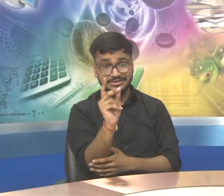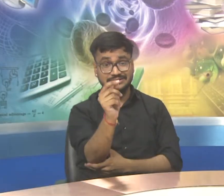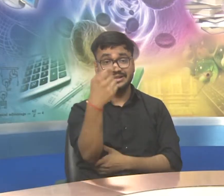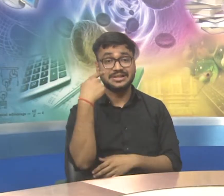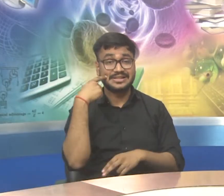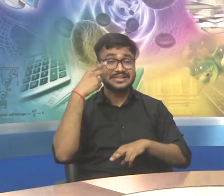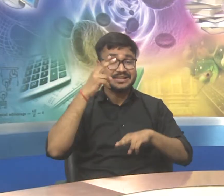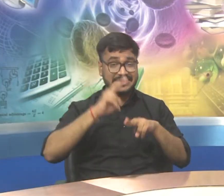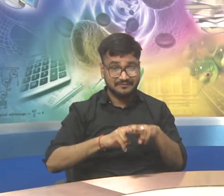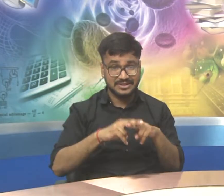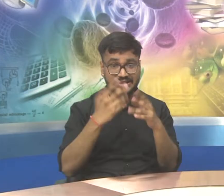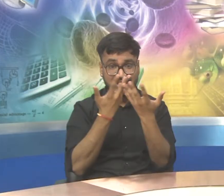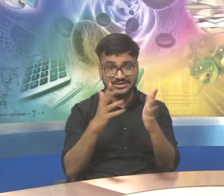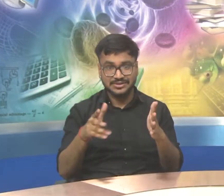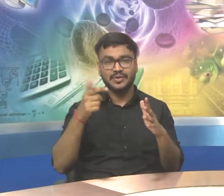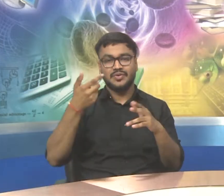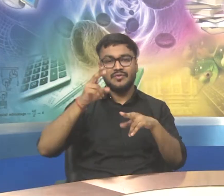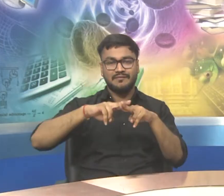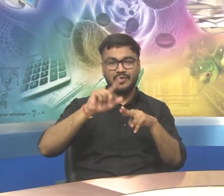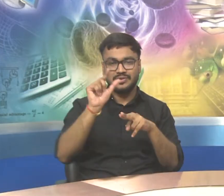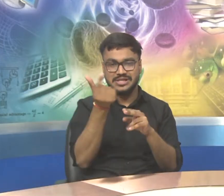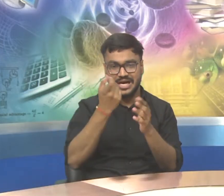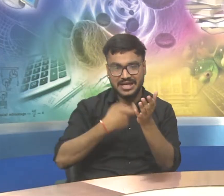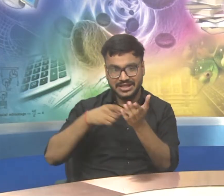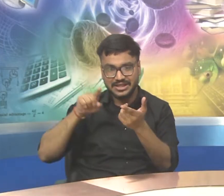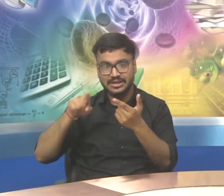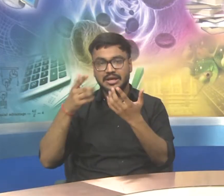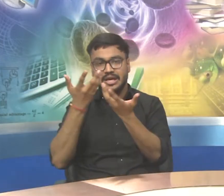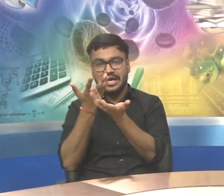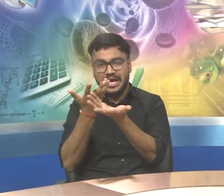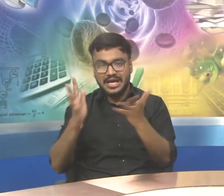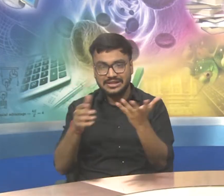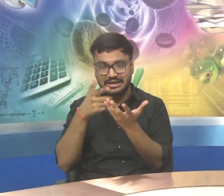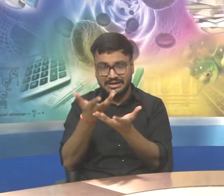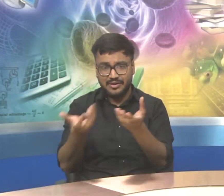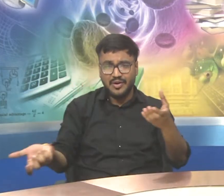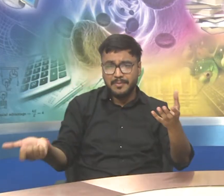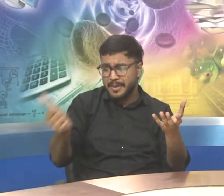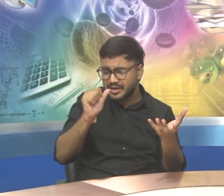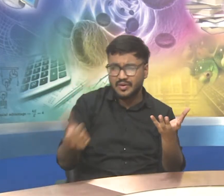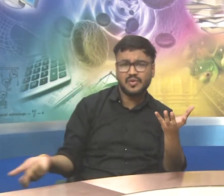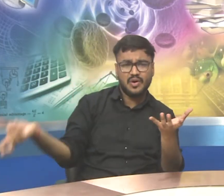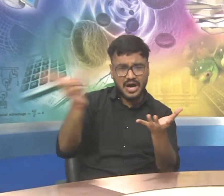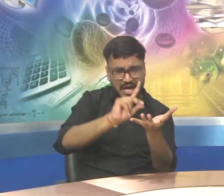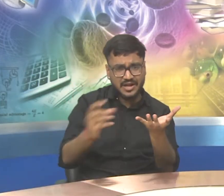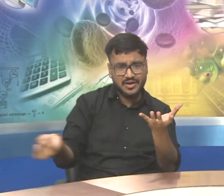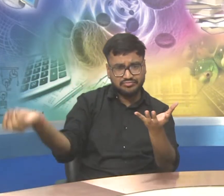If it left still, like without touching or disturbing,